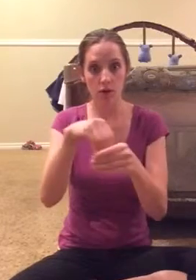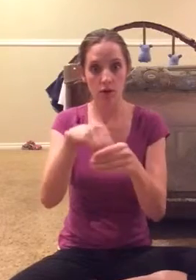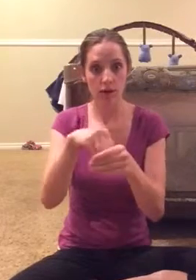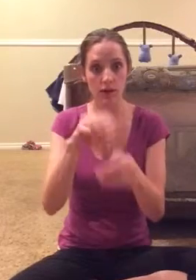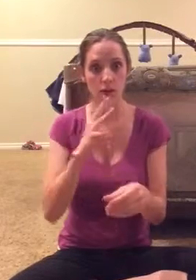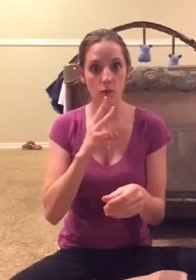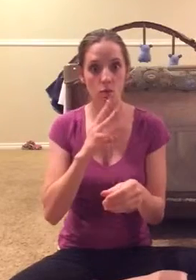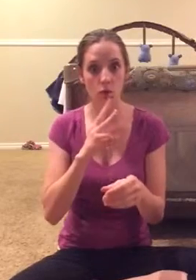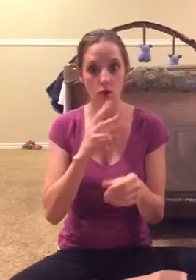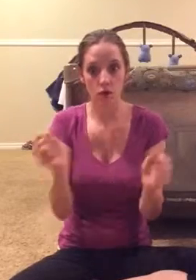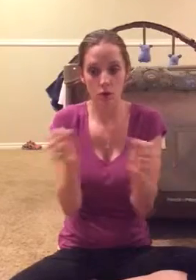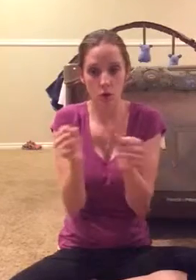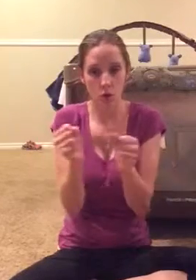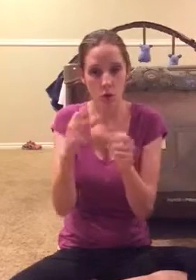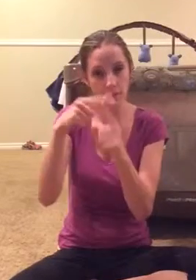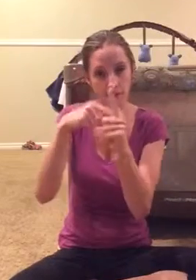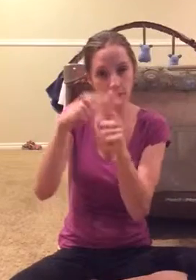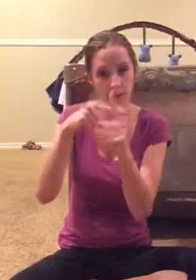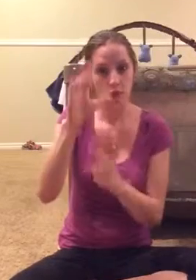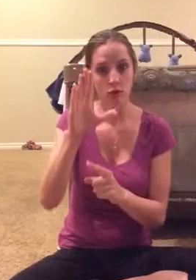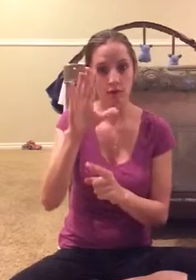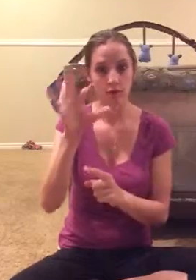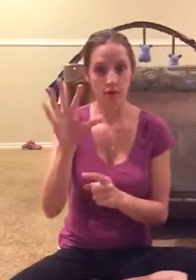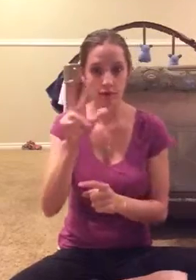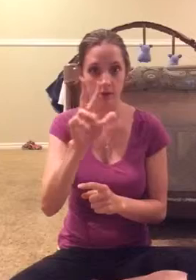while search and rescue crews worked to locate them.